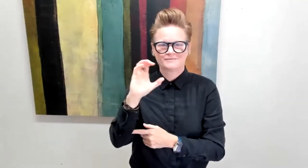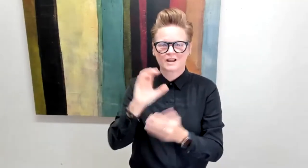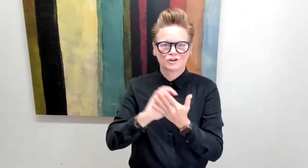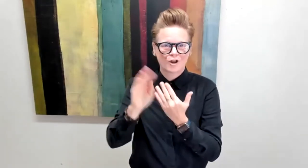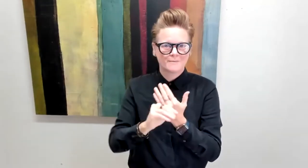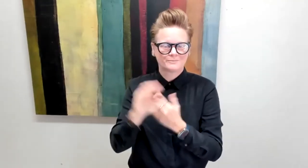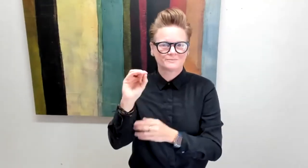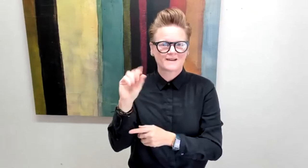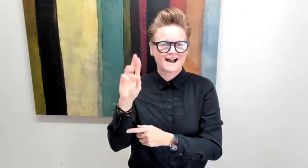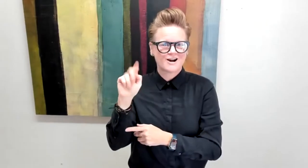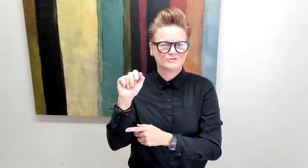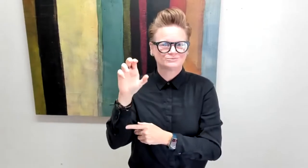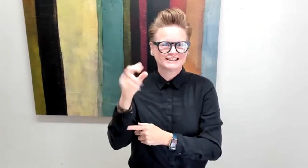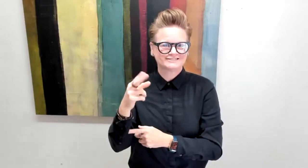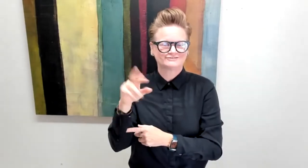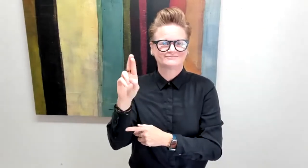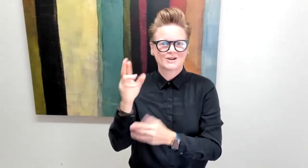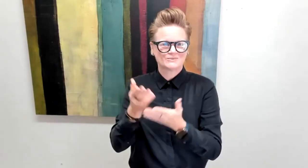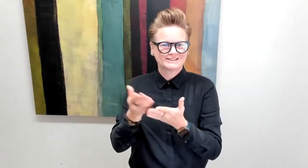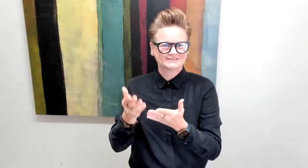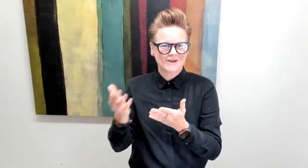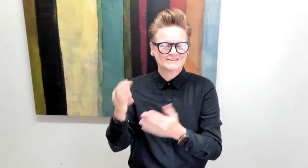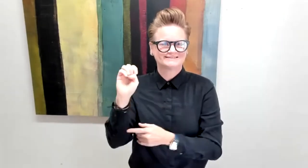part of the CSD Core Curriculum